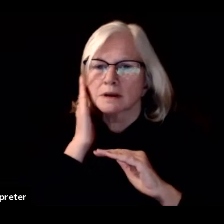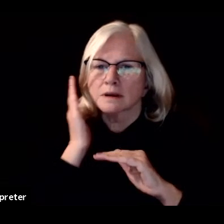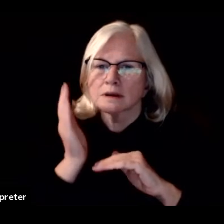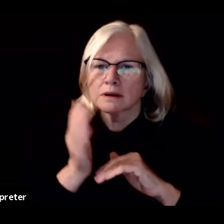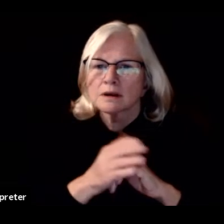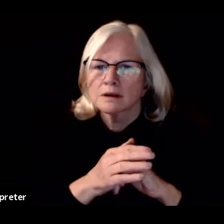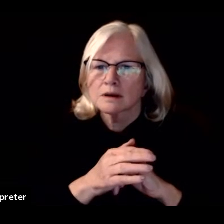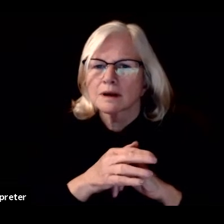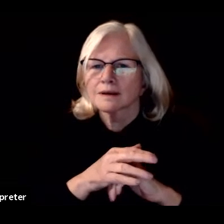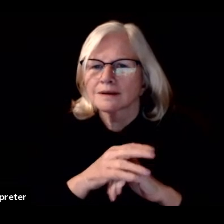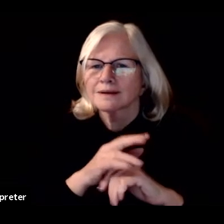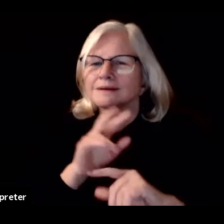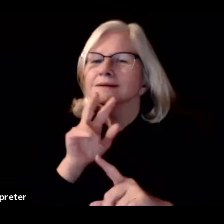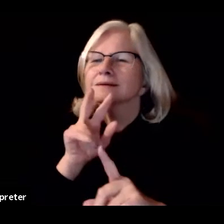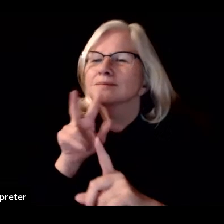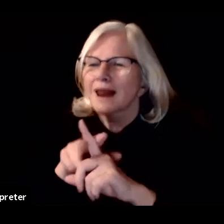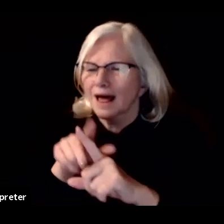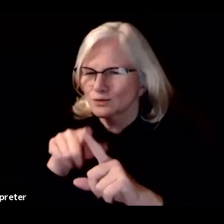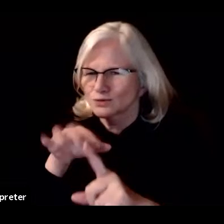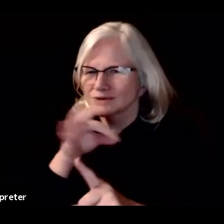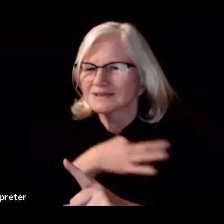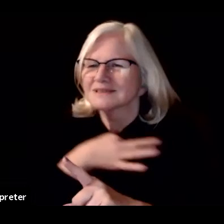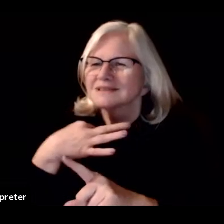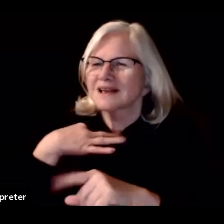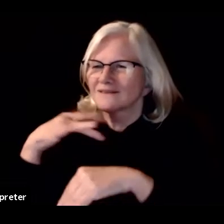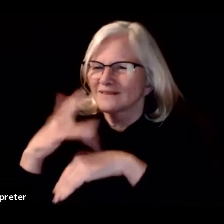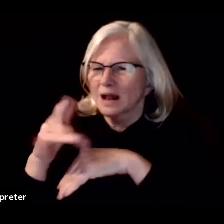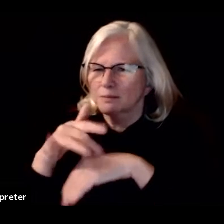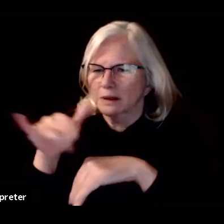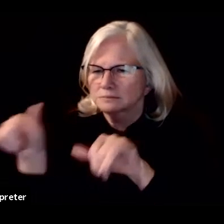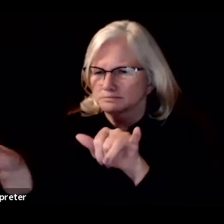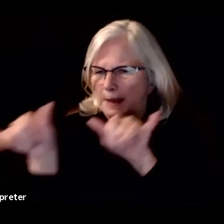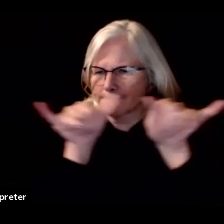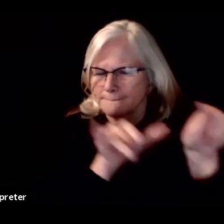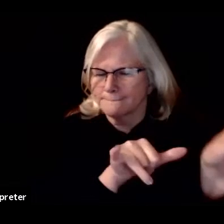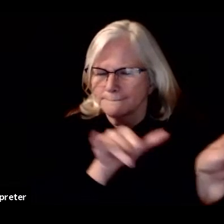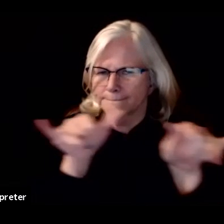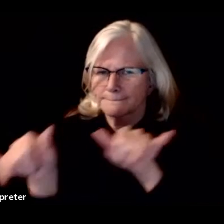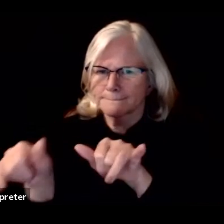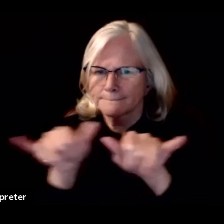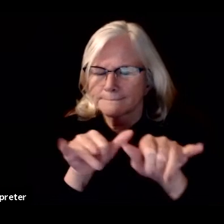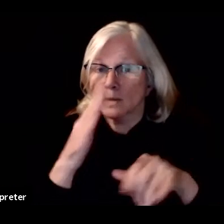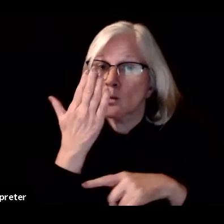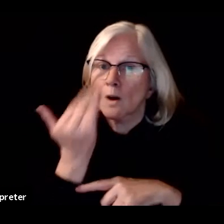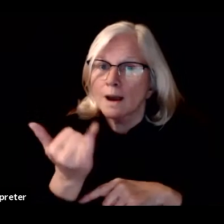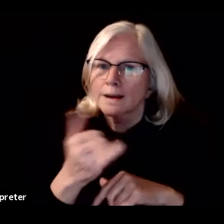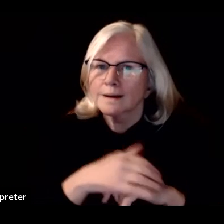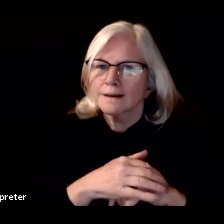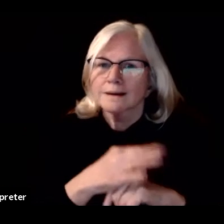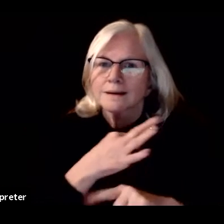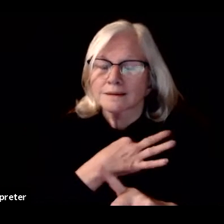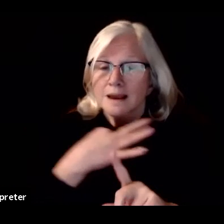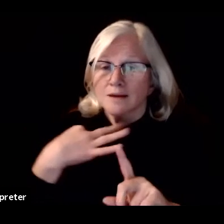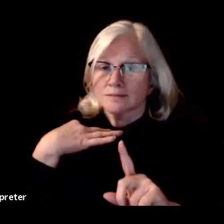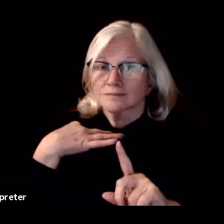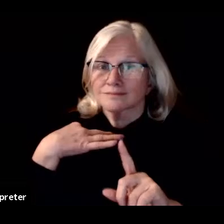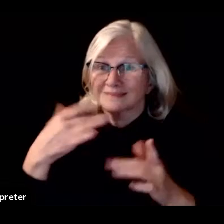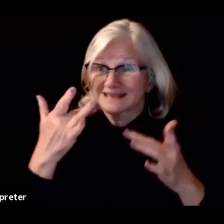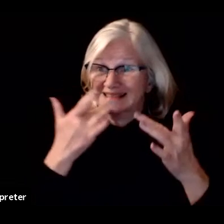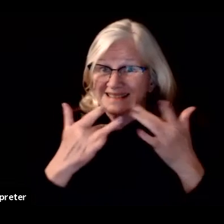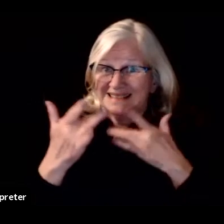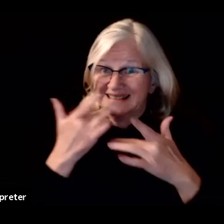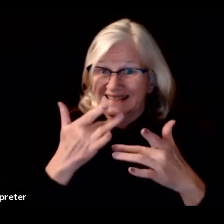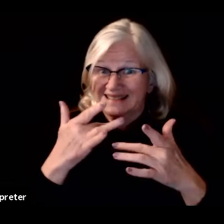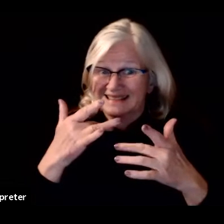in cases of staffing shortage, not just bed shortage. So I think that those basic systems do work. In terms